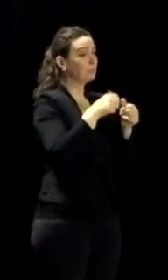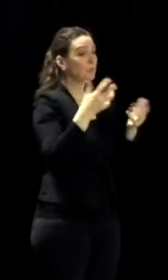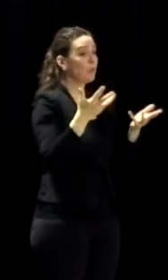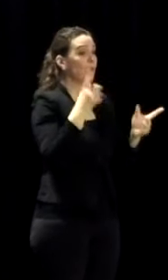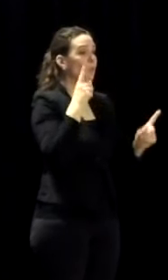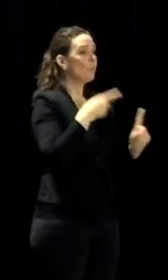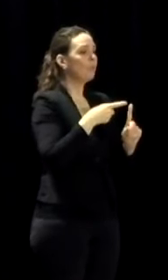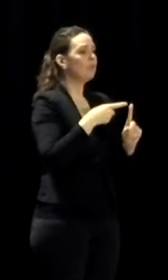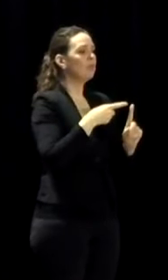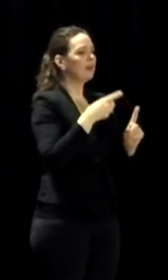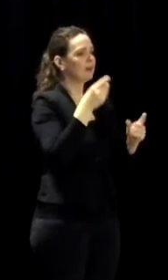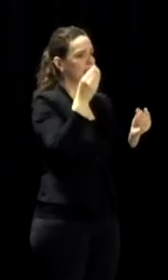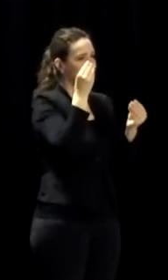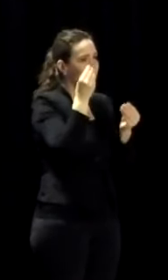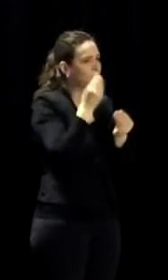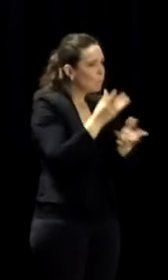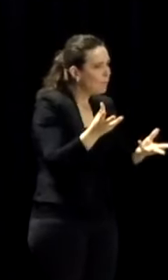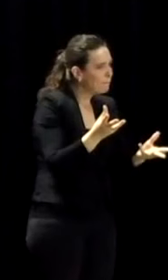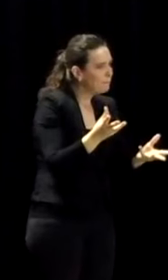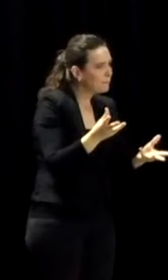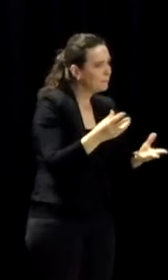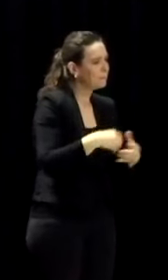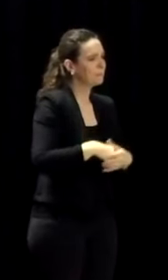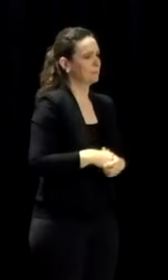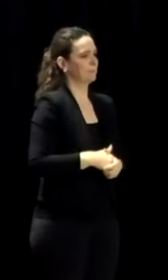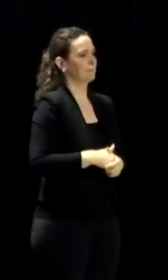In the case of businesses, we will